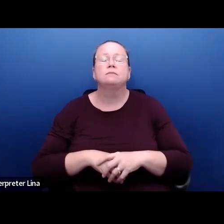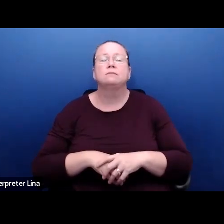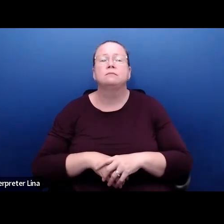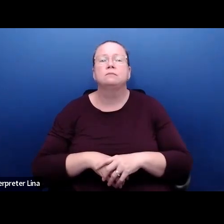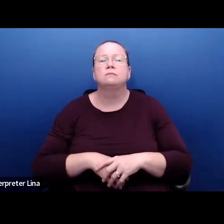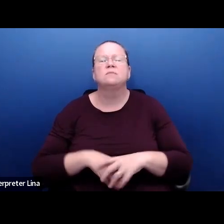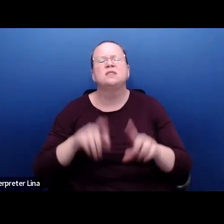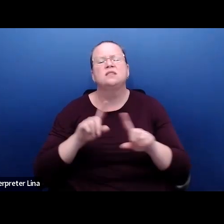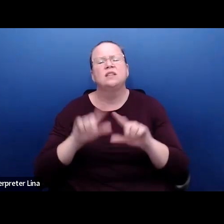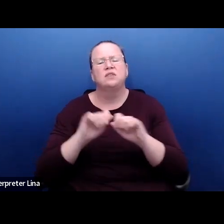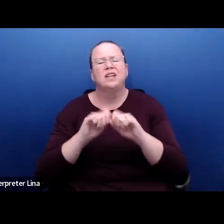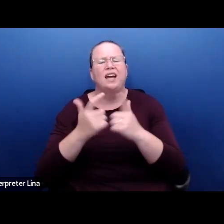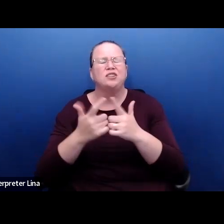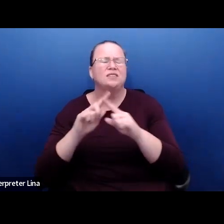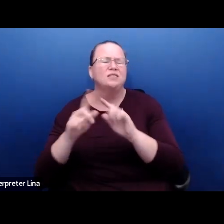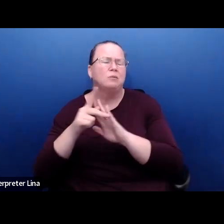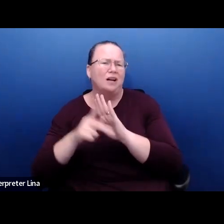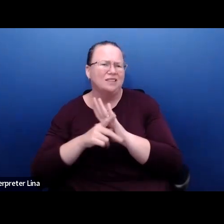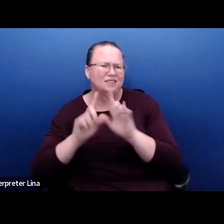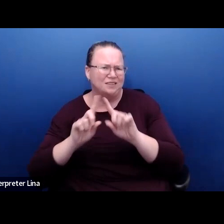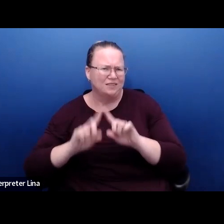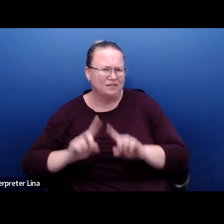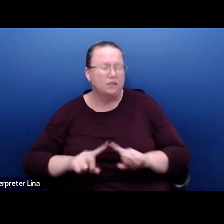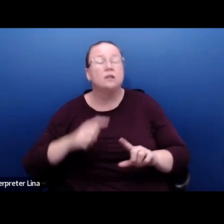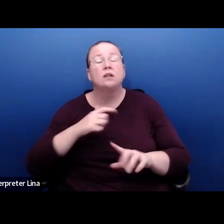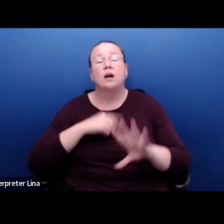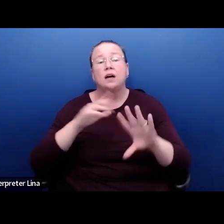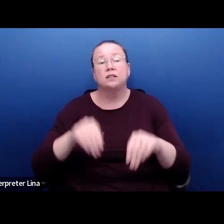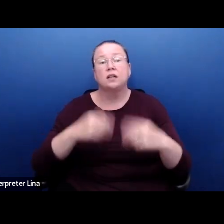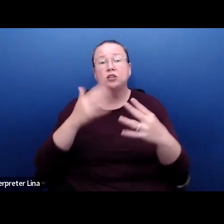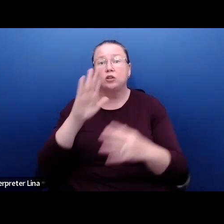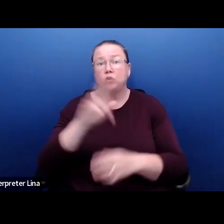Different agencies have different policies. I personally suggest for your own